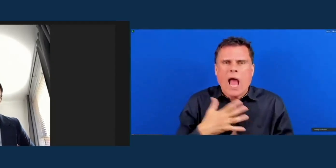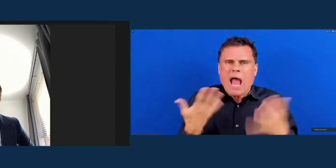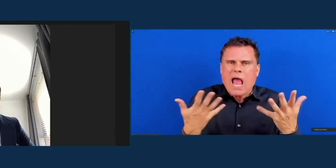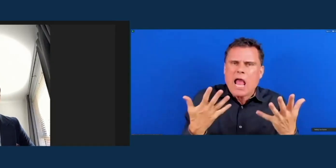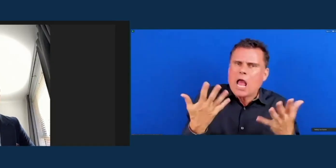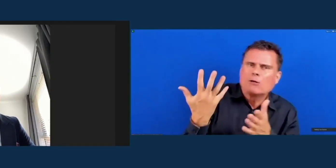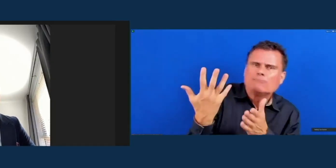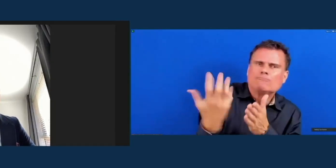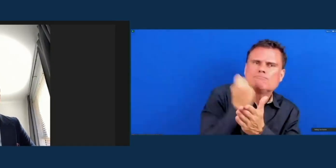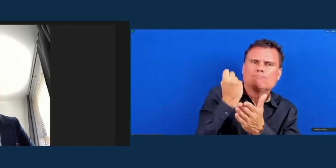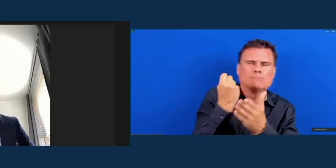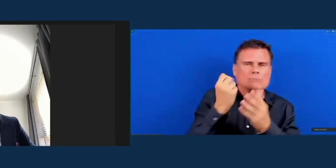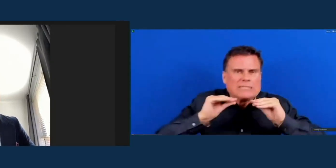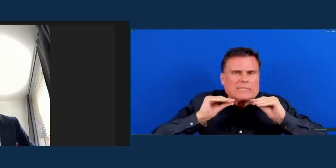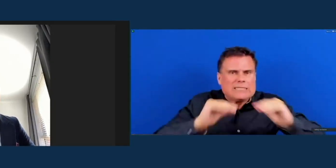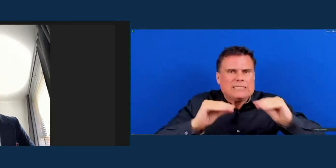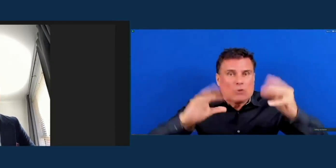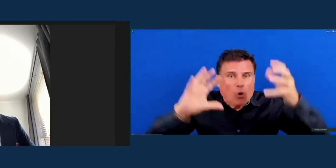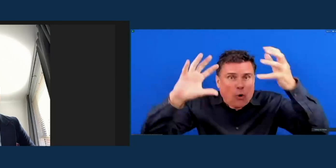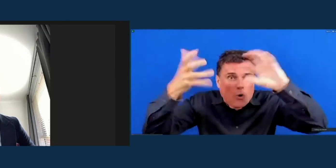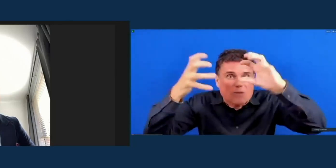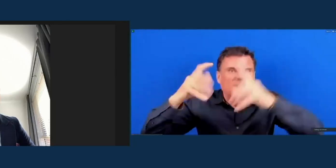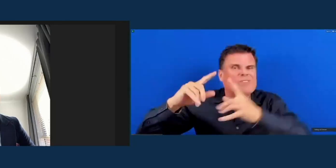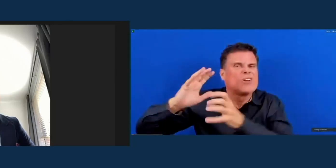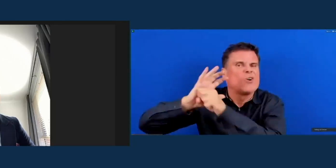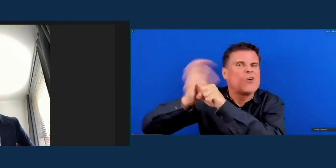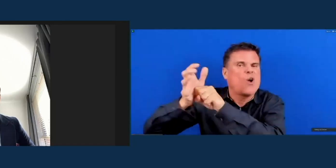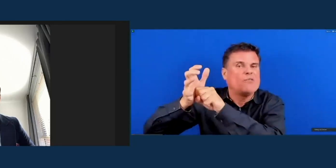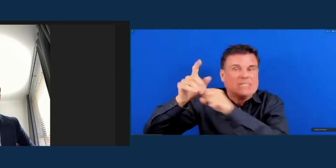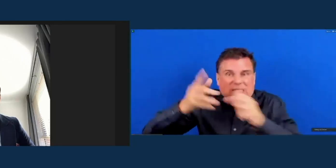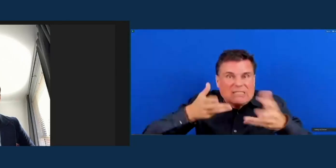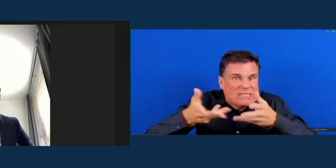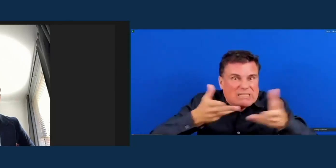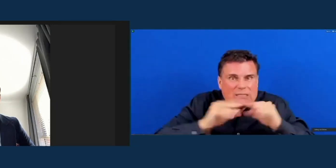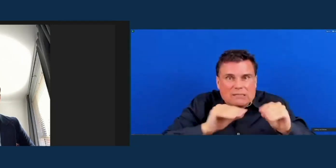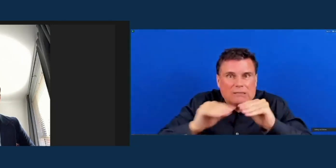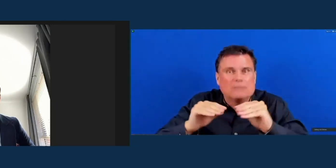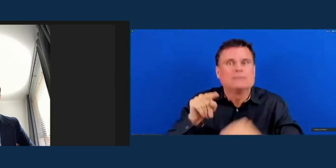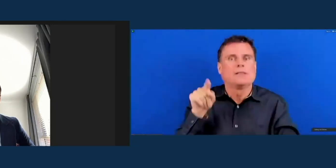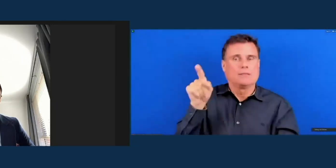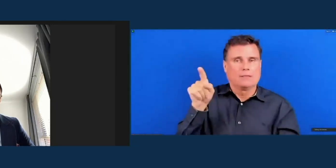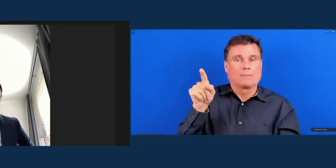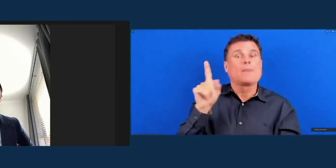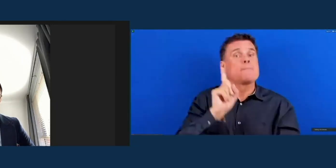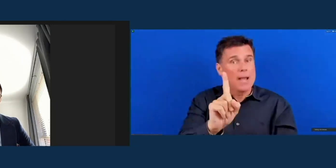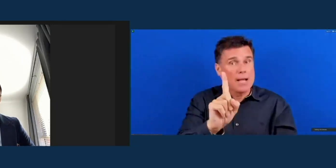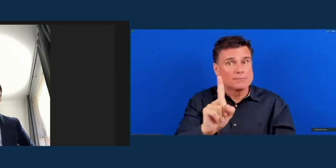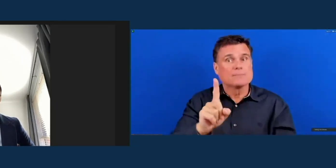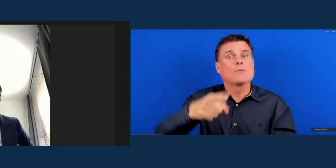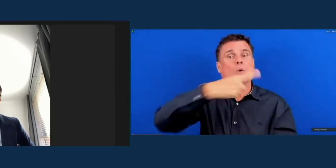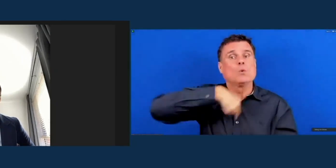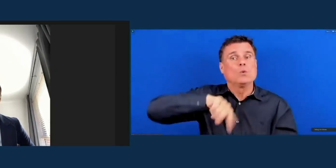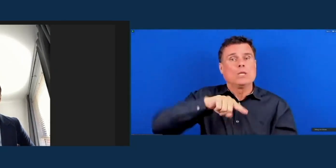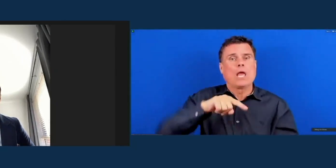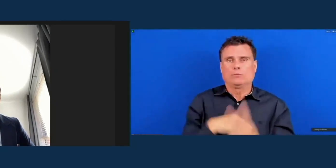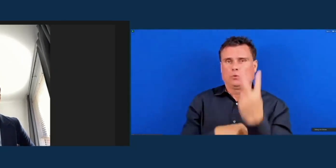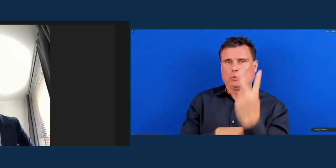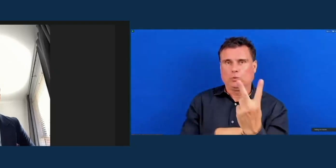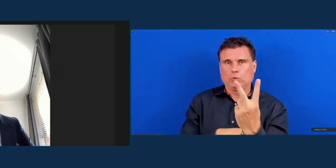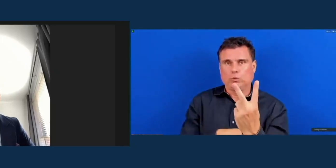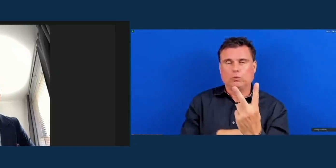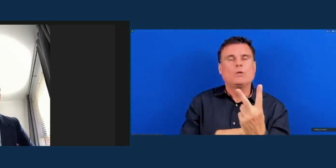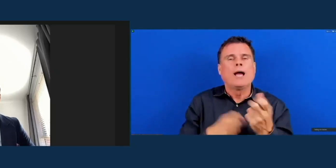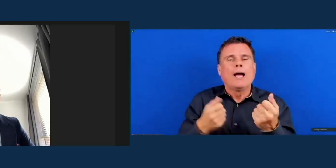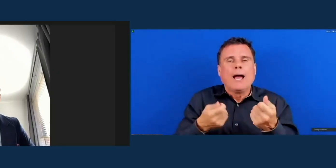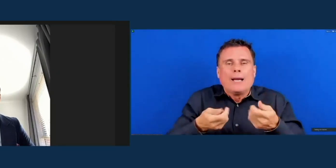are a few. The Edu app for Syria competition sourced 2 gaming apps, Feed the Monster and Entura and the